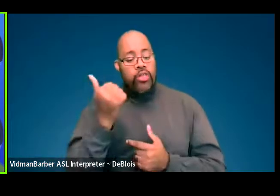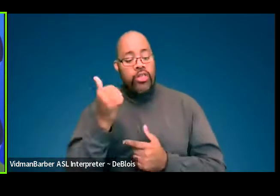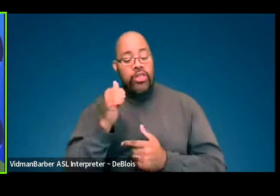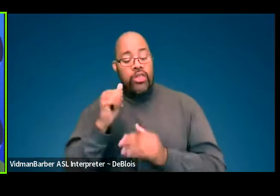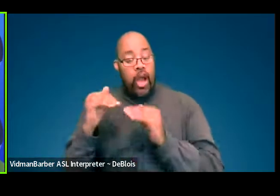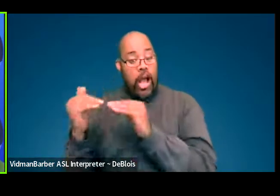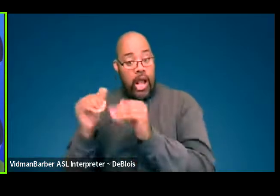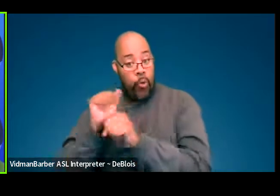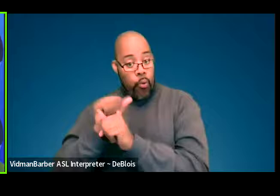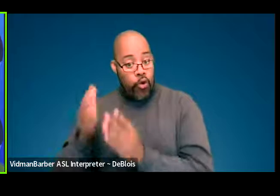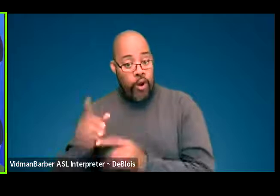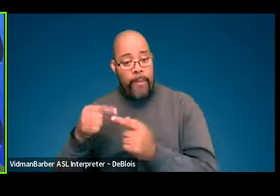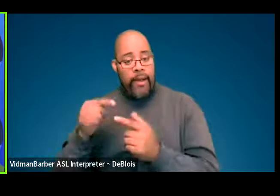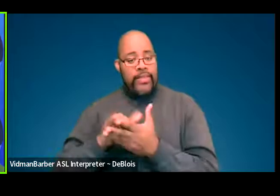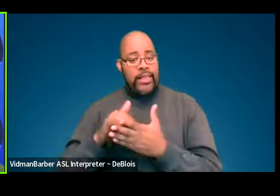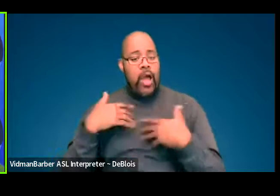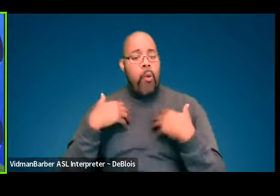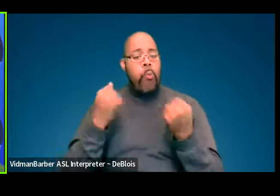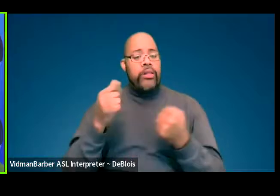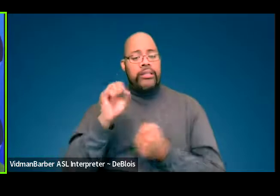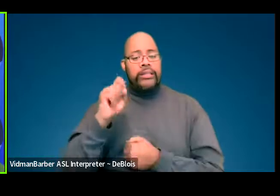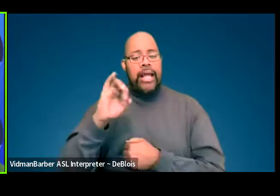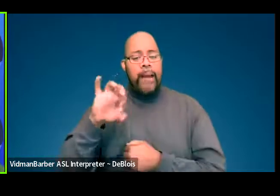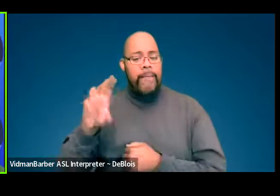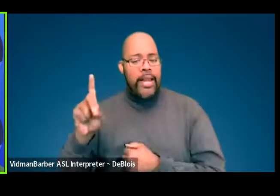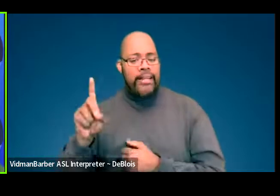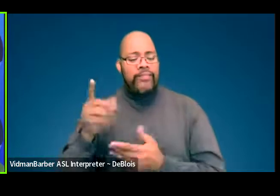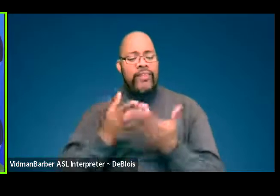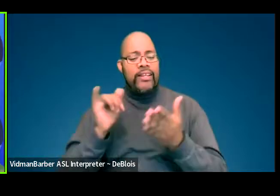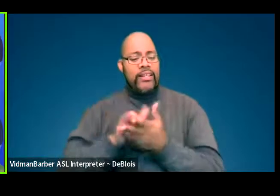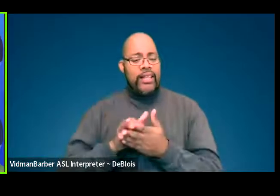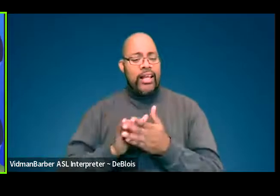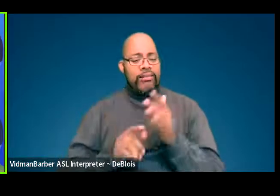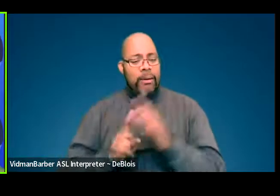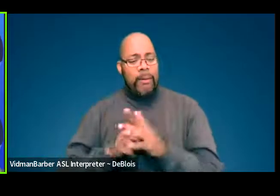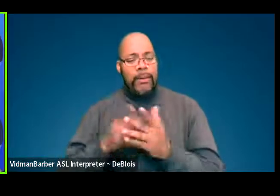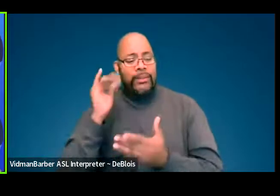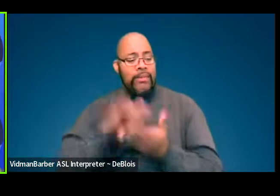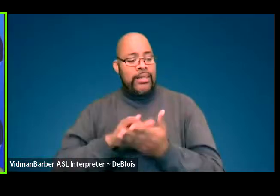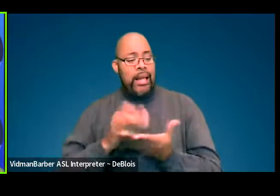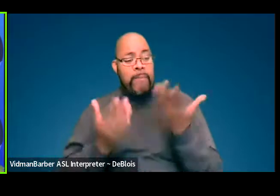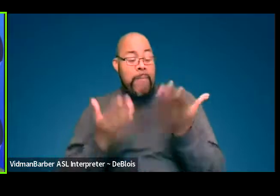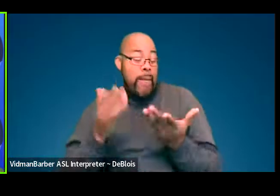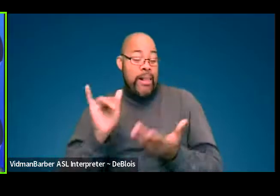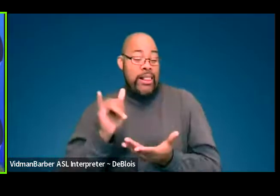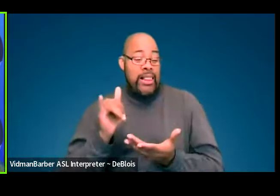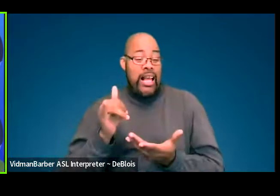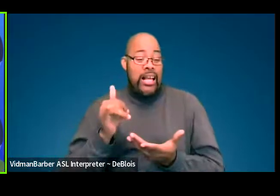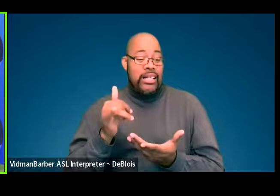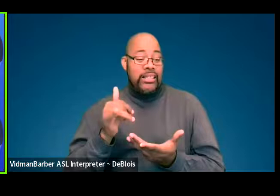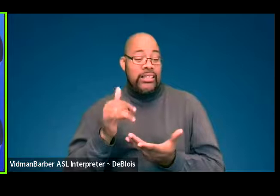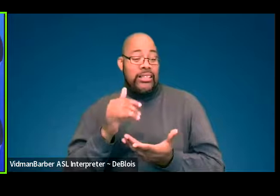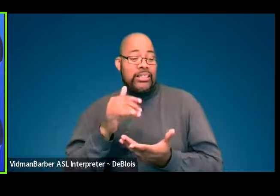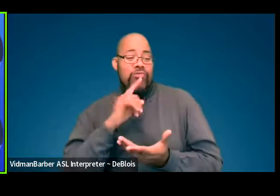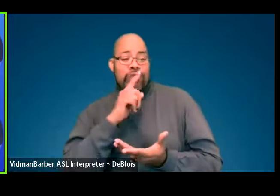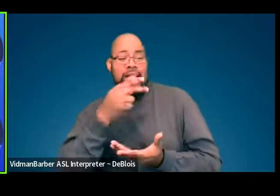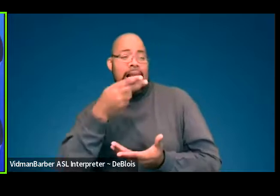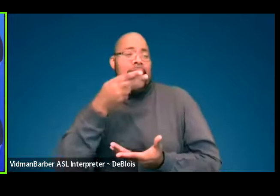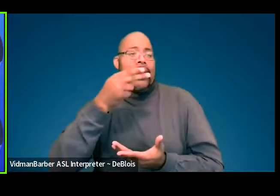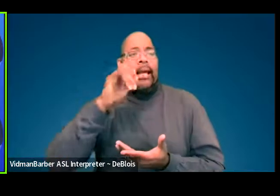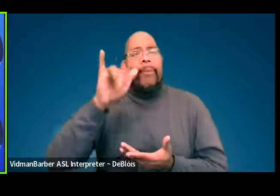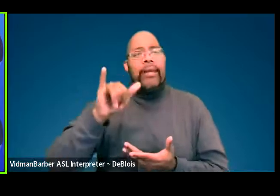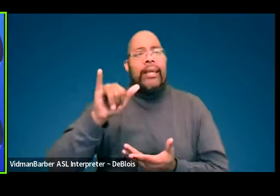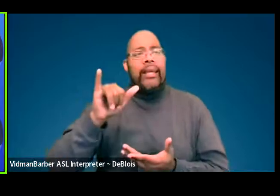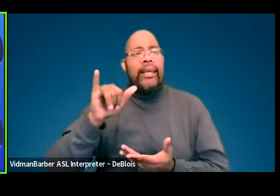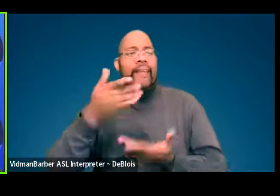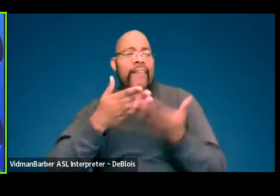colleague about these wellness stipends and things that have come up. And it seems like, I don't know, maybe like super millennial kind of hippie thing, but I think